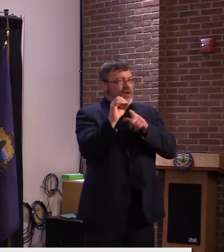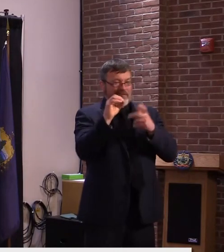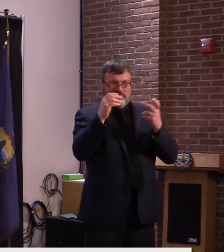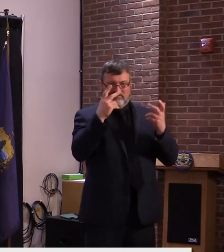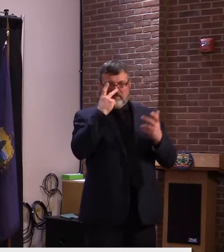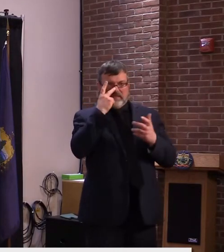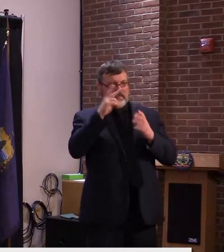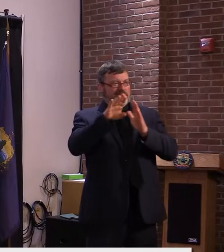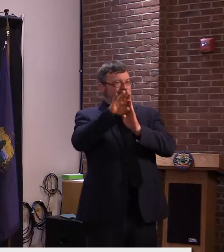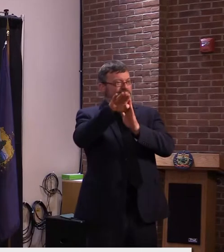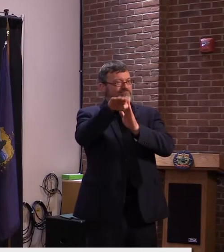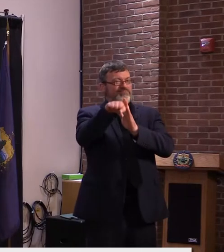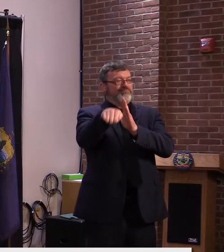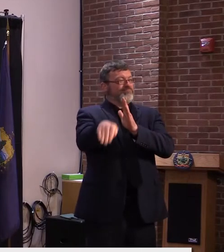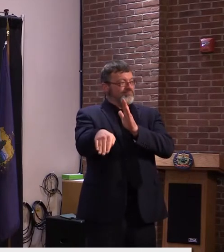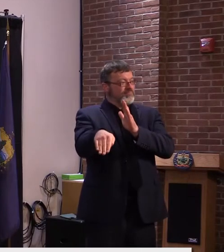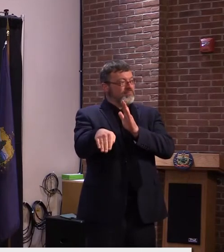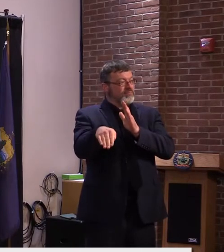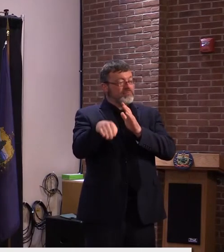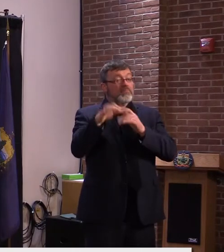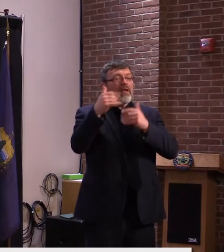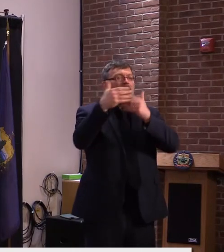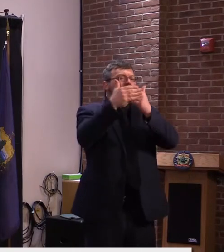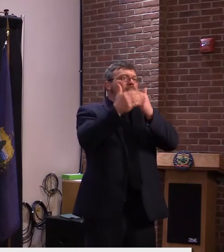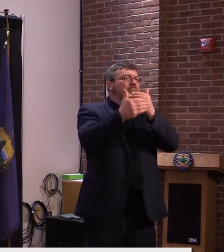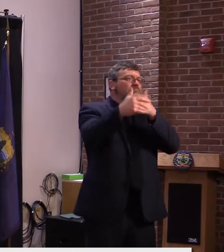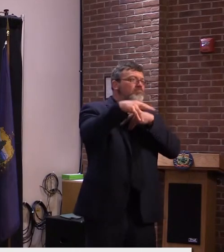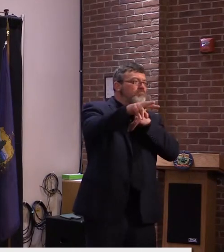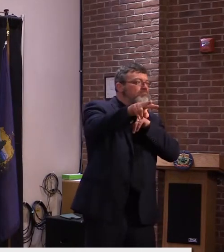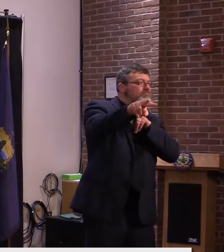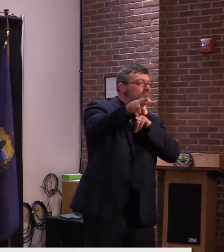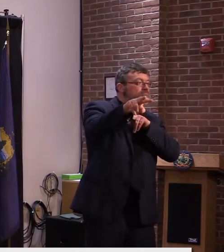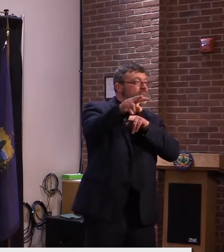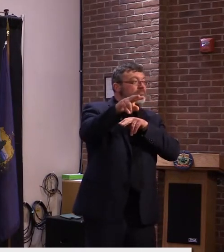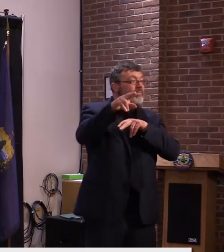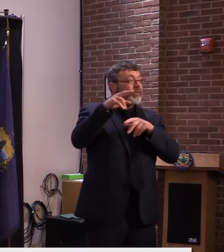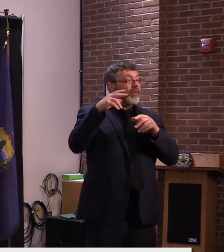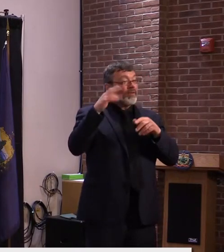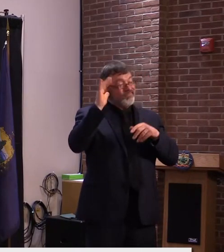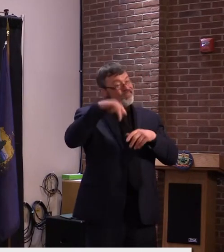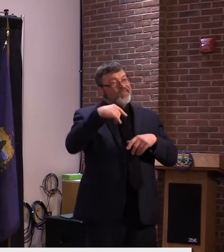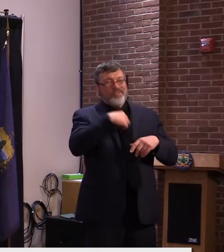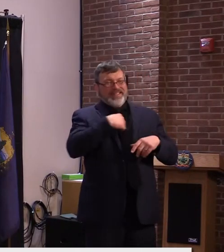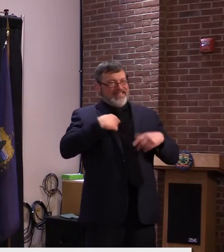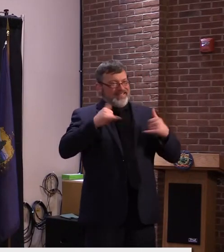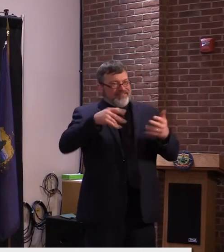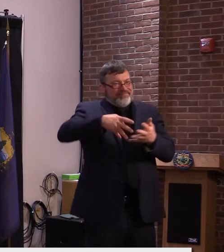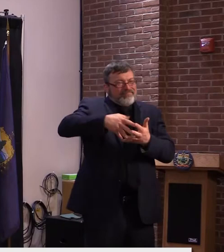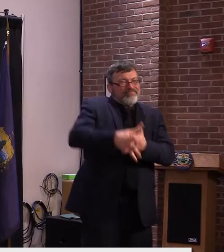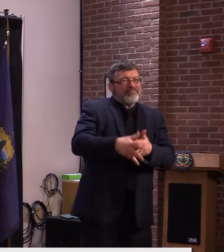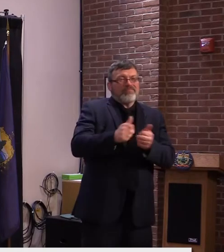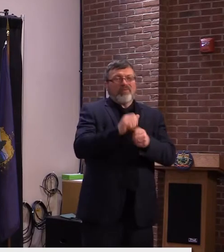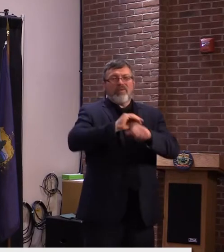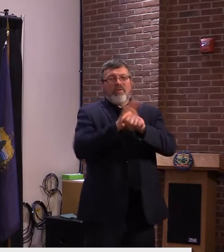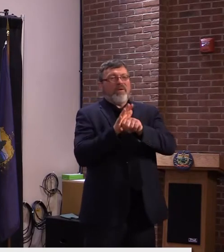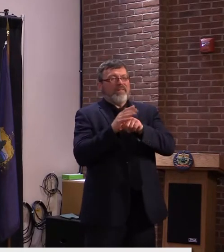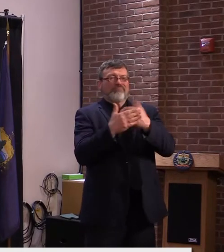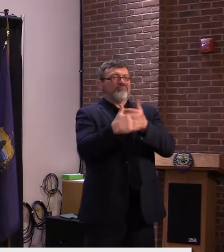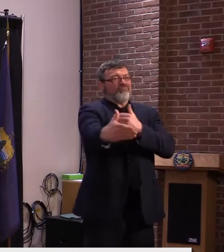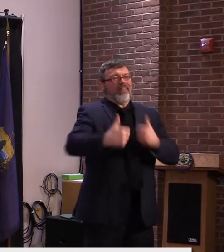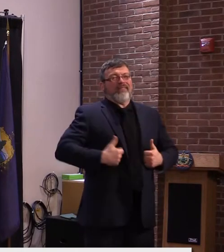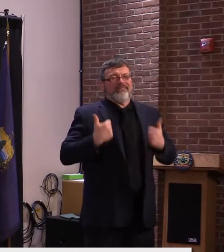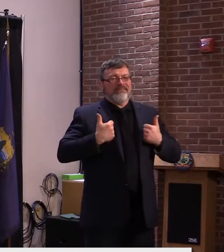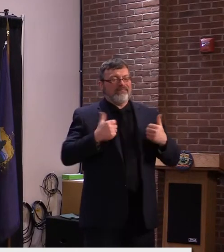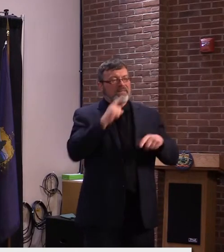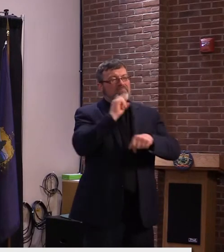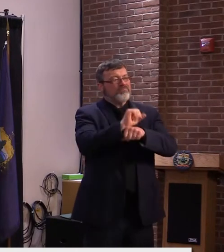look ahead to the future of COVID with hope. Now, we talk a lot about vaccination being the most powerful public health